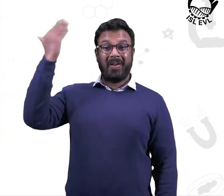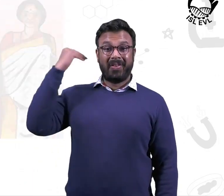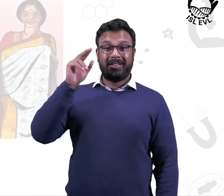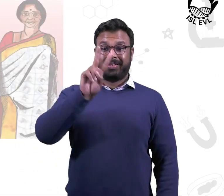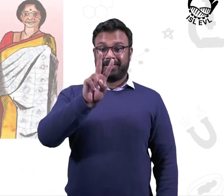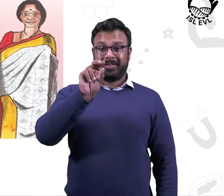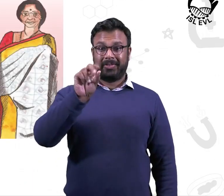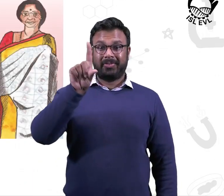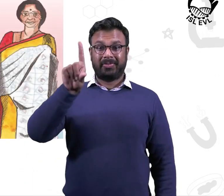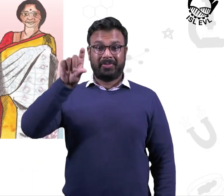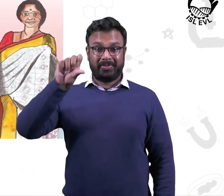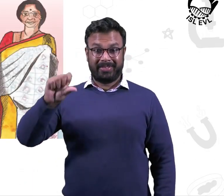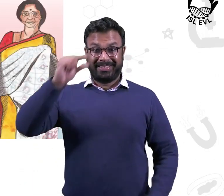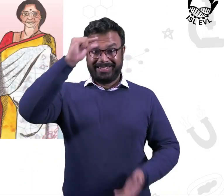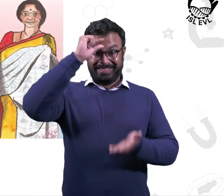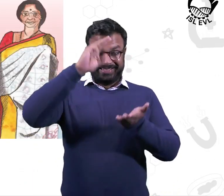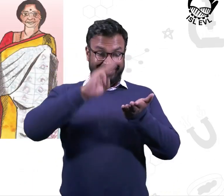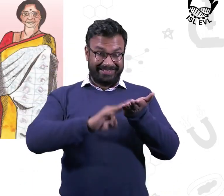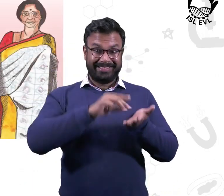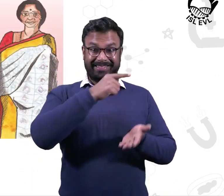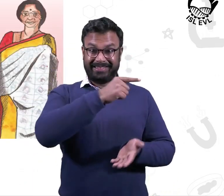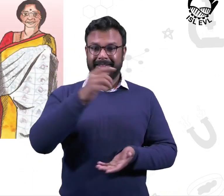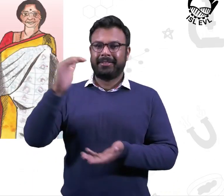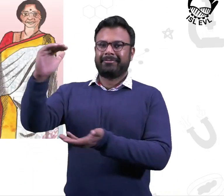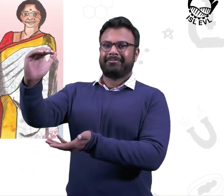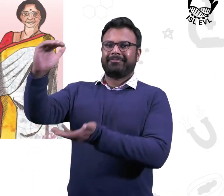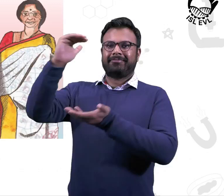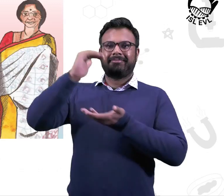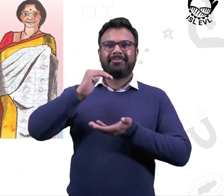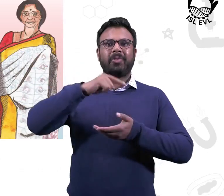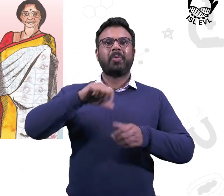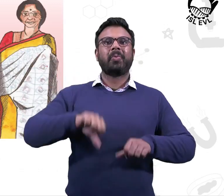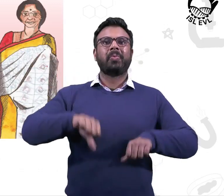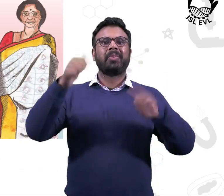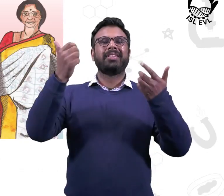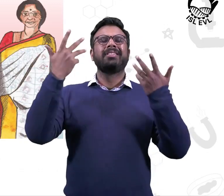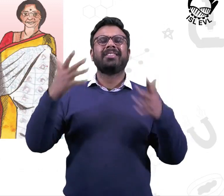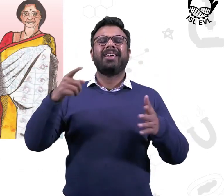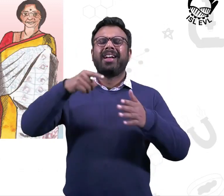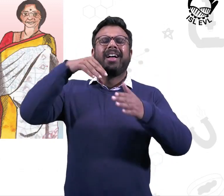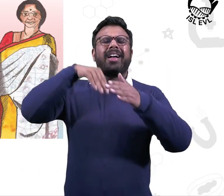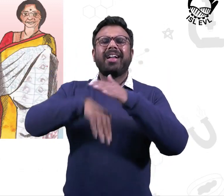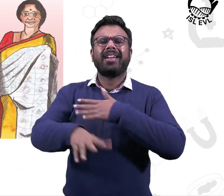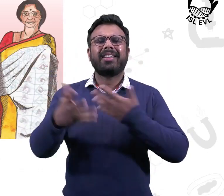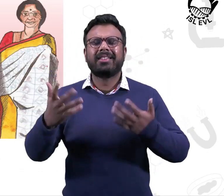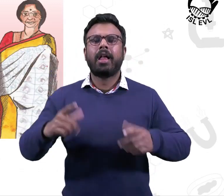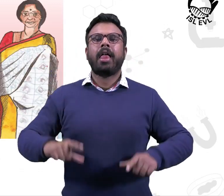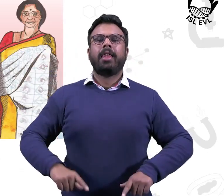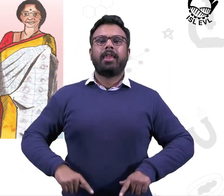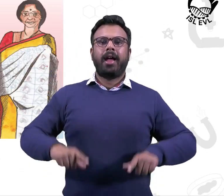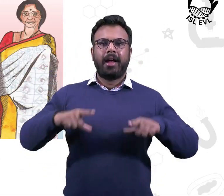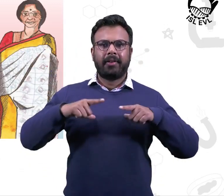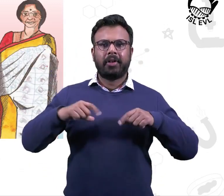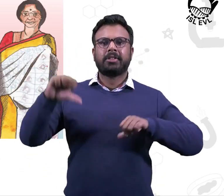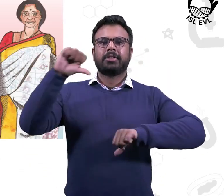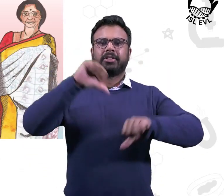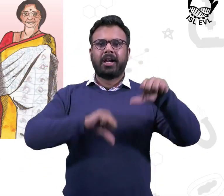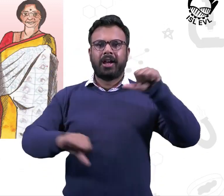In 2019, Dr. Manjula Reddy was awarded the Infosys Prize in Life